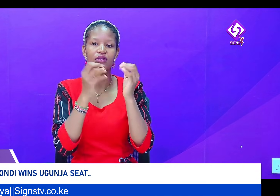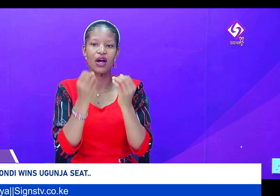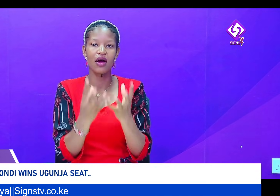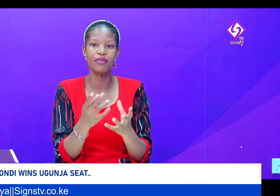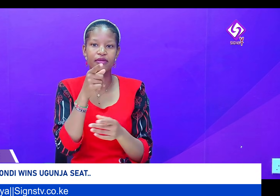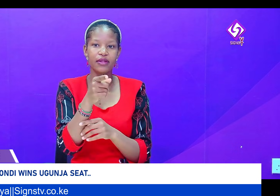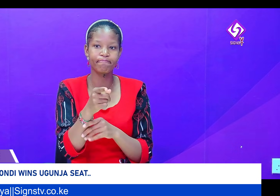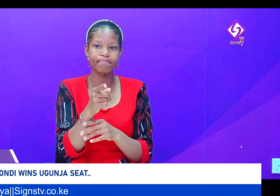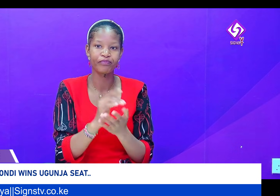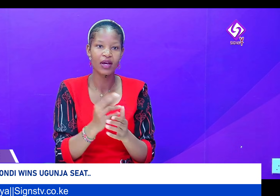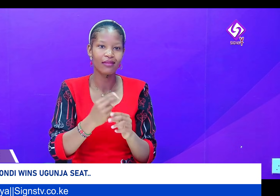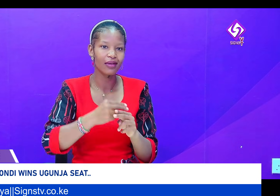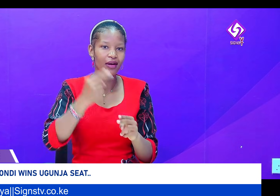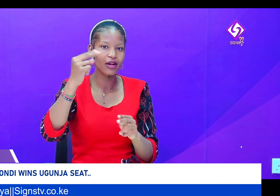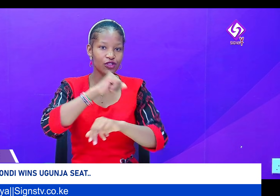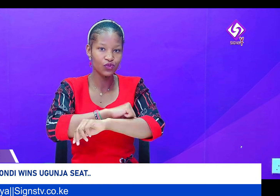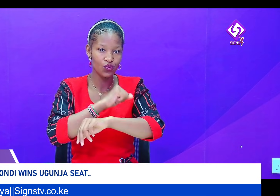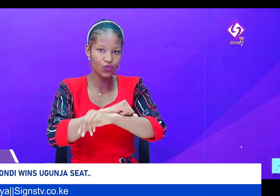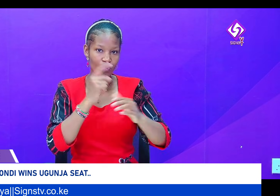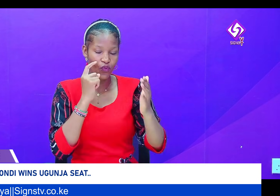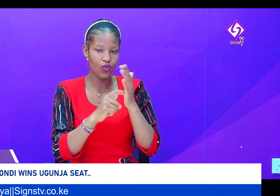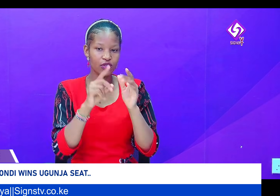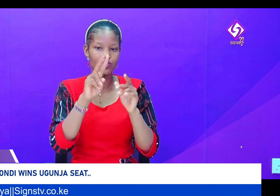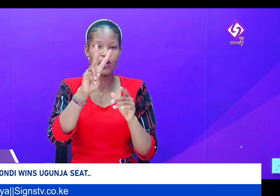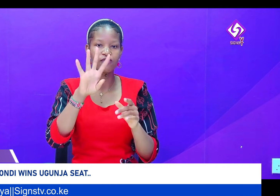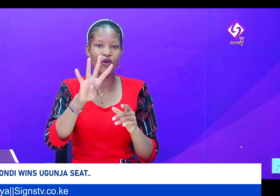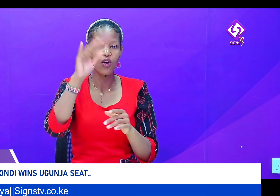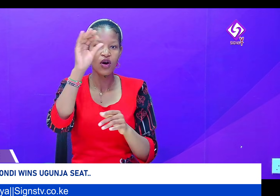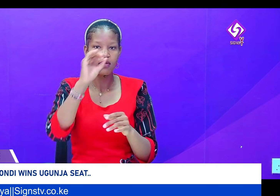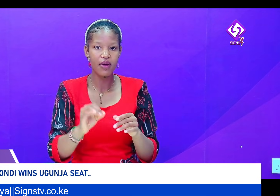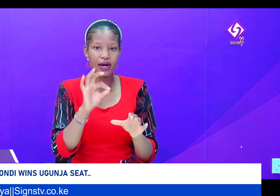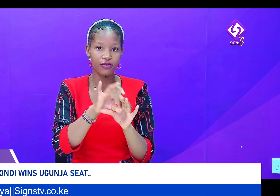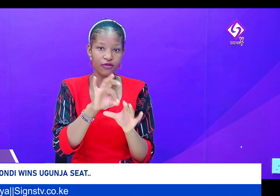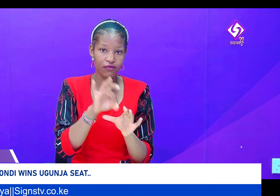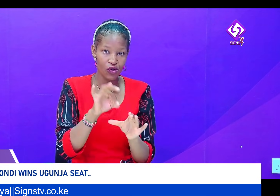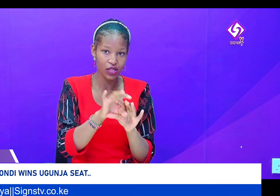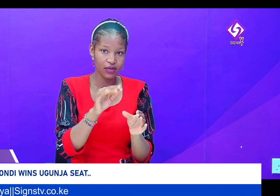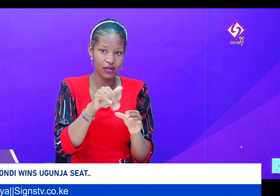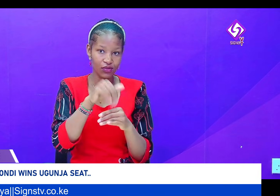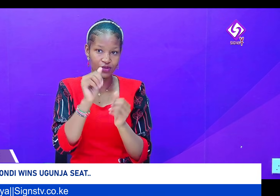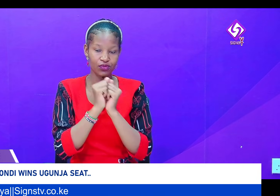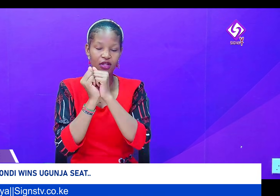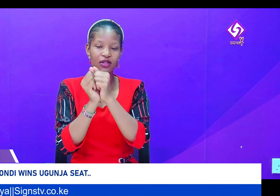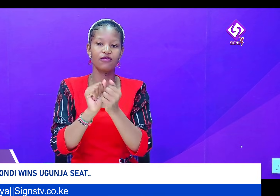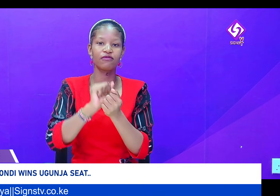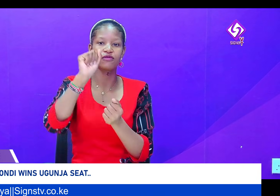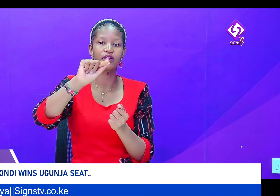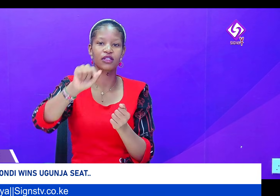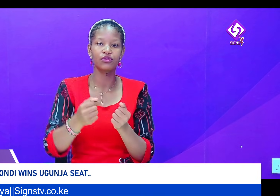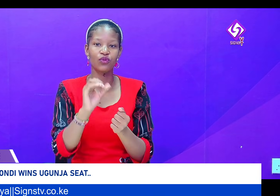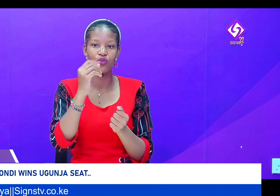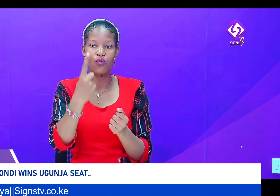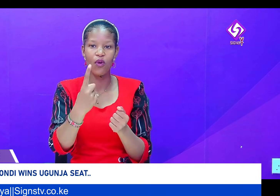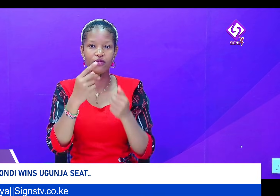Returning Officer Dennis Omare announced the results at Ambira High School, noting a 24%